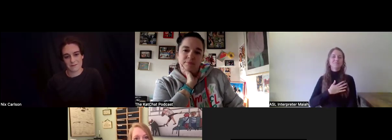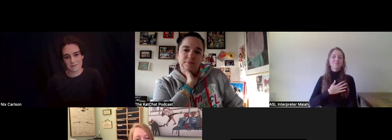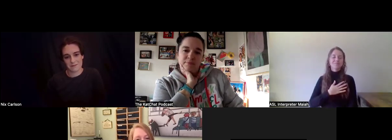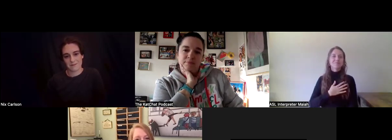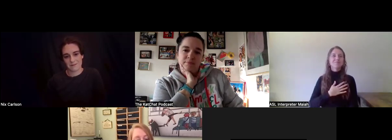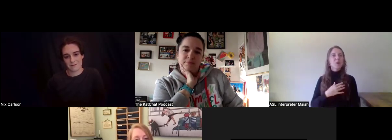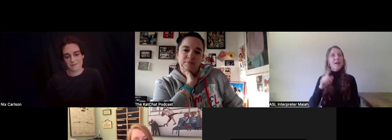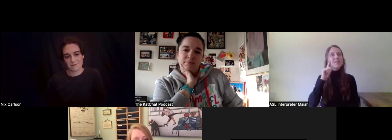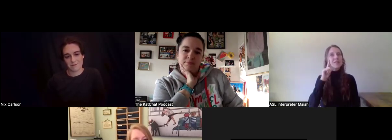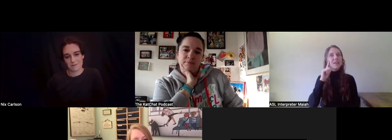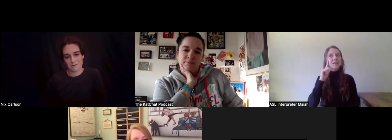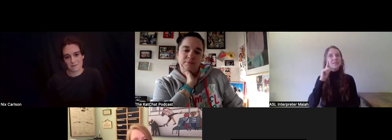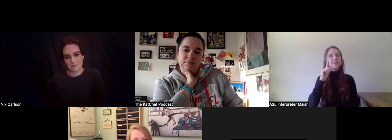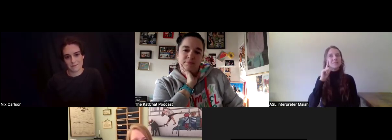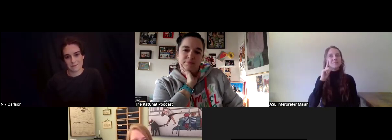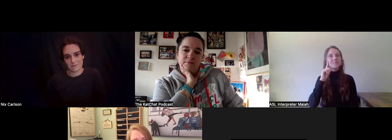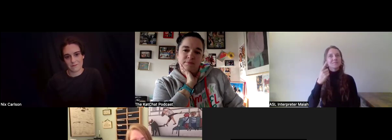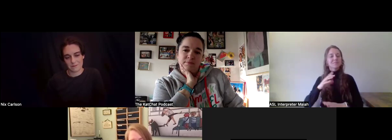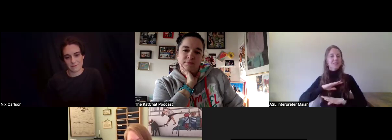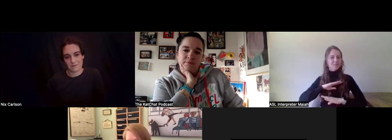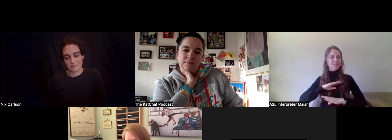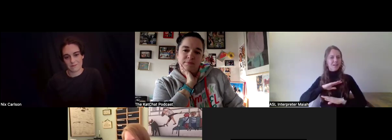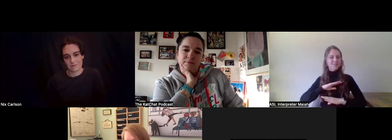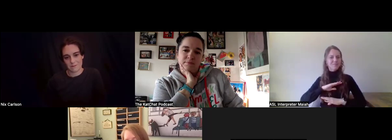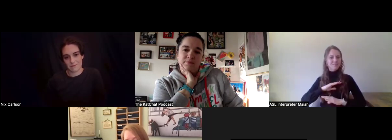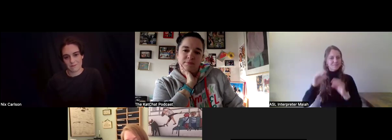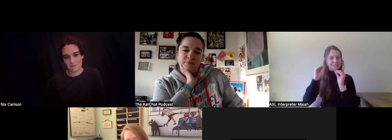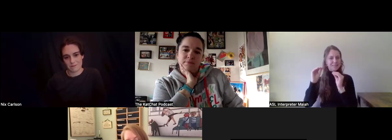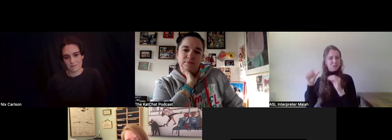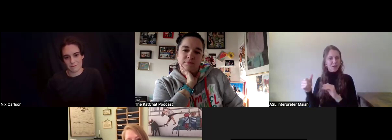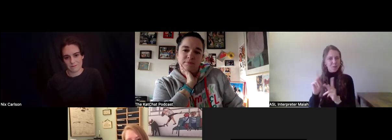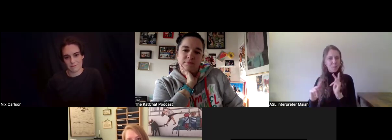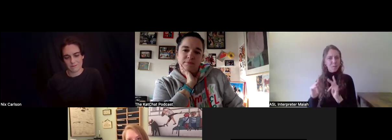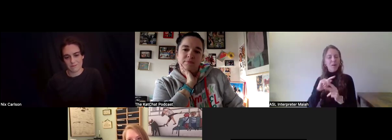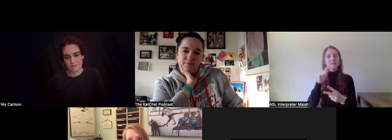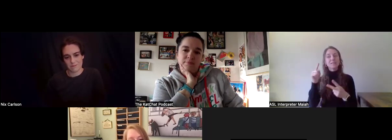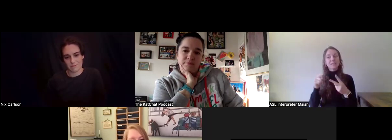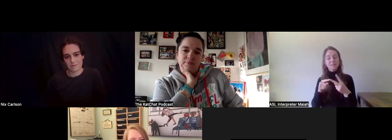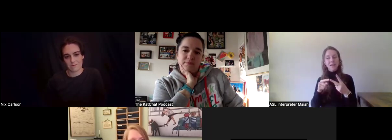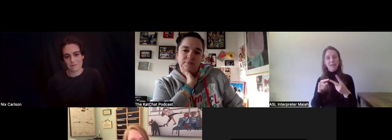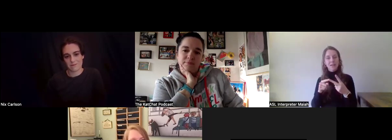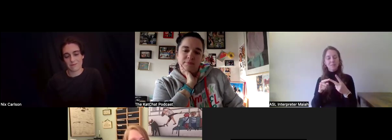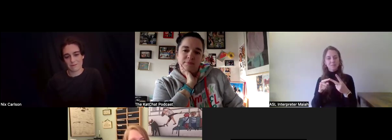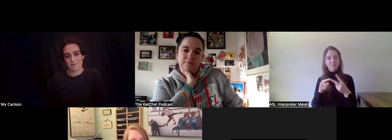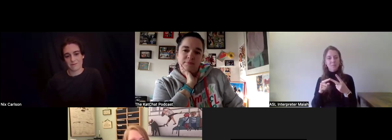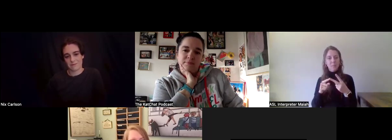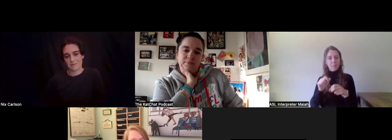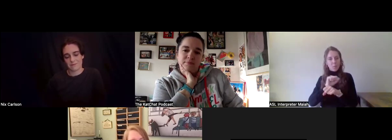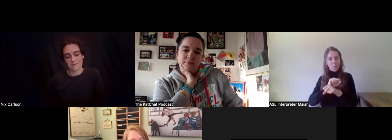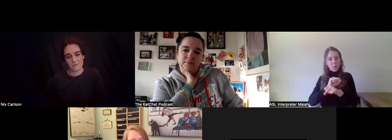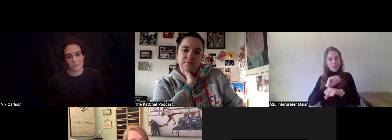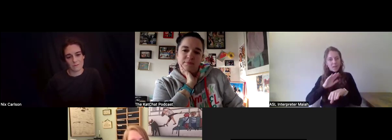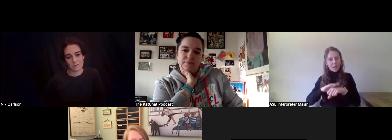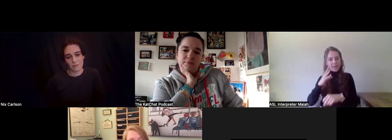is the most gratifying part of my job. The second thing is working on these experiences